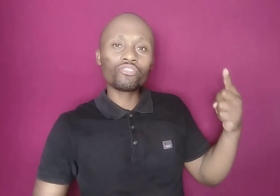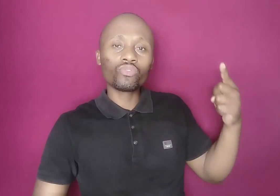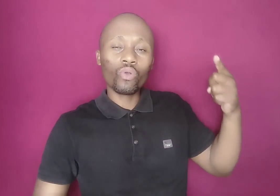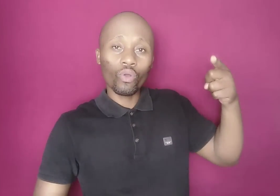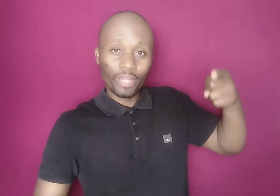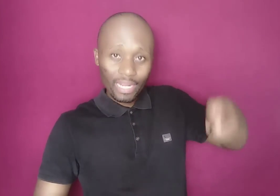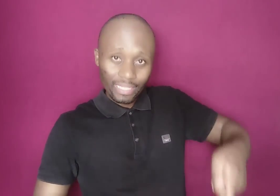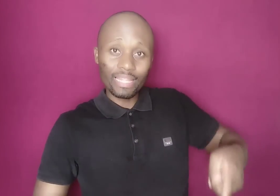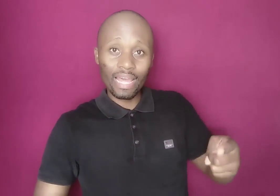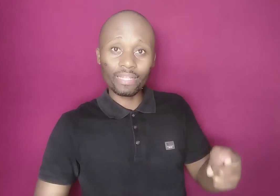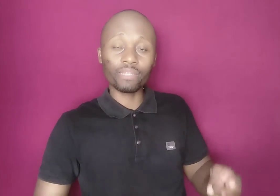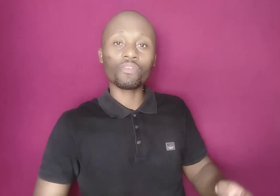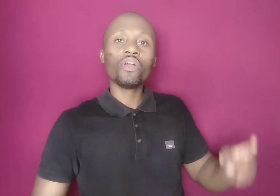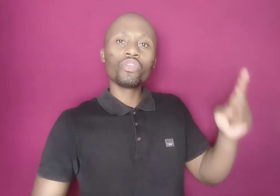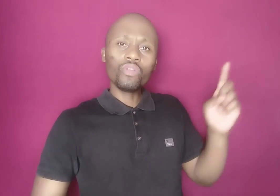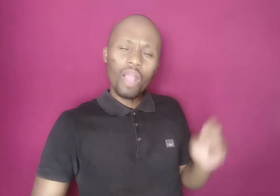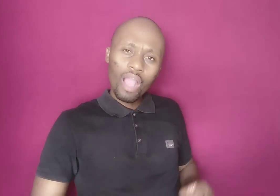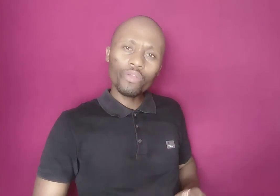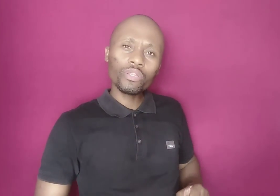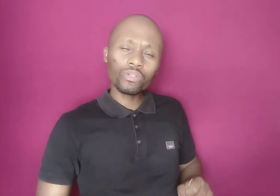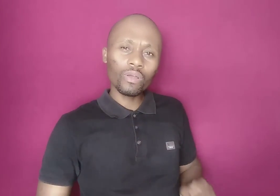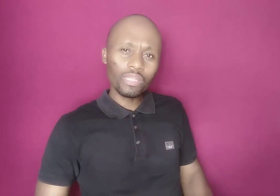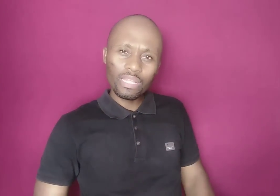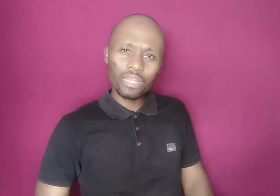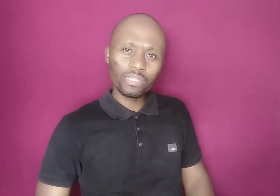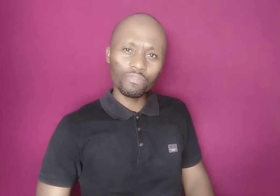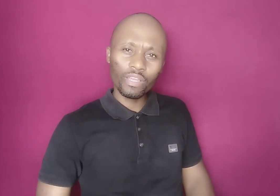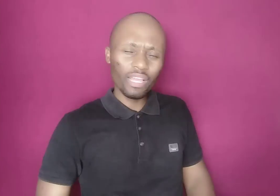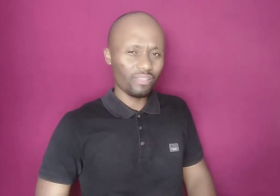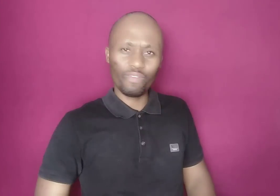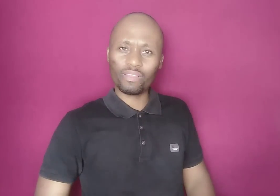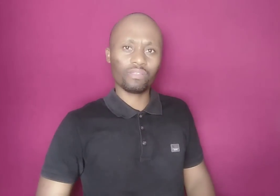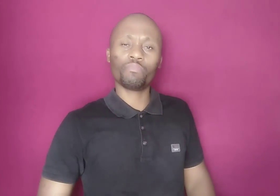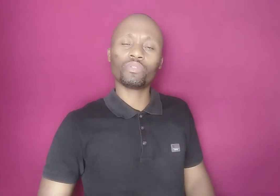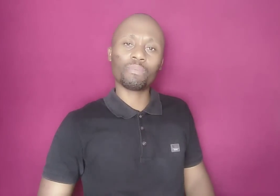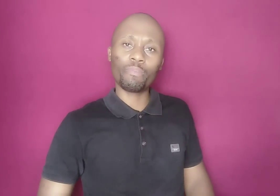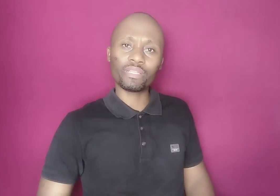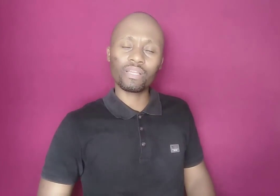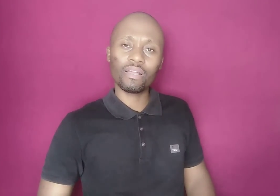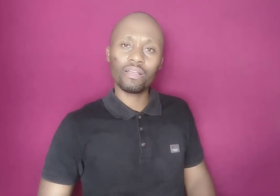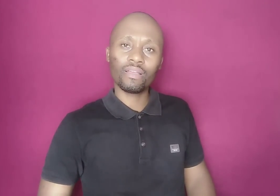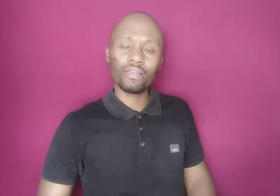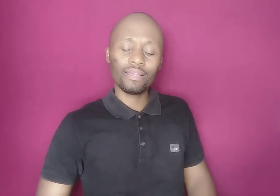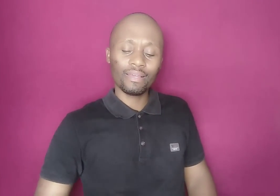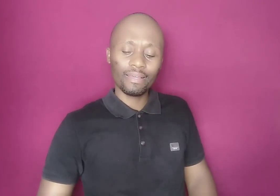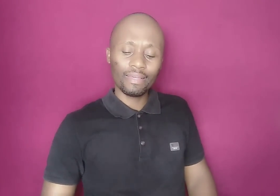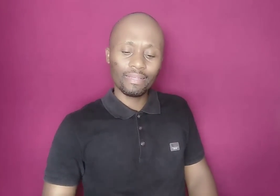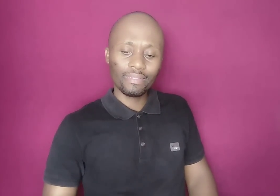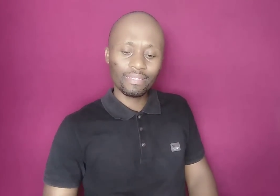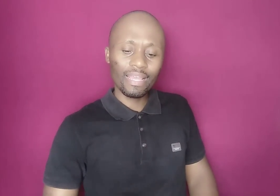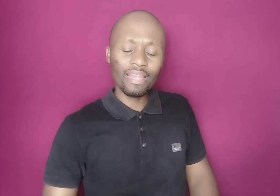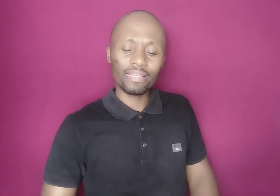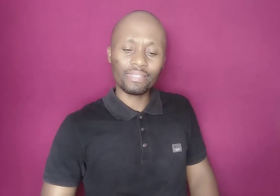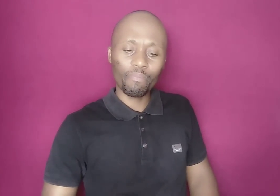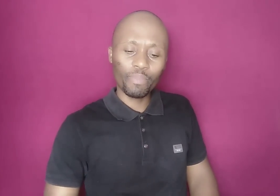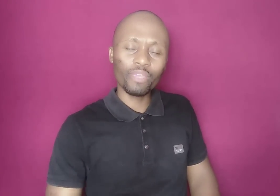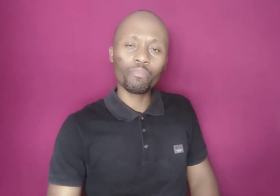to correct the narrative. You know how you need to correct the narrative? It's very simple, Thabo Bester. Tell us the people